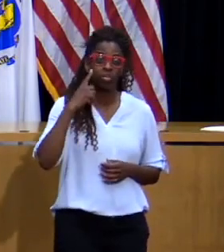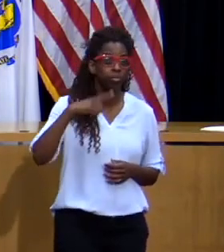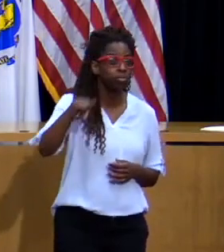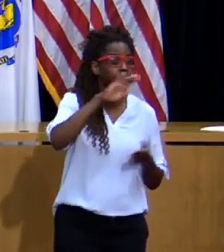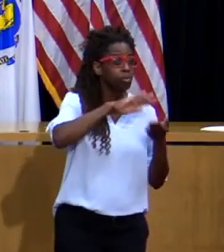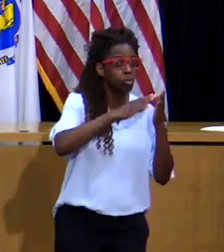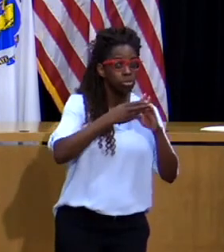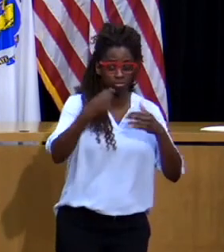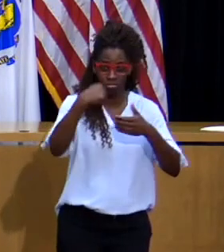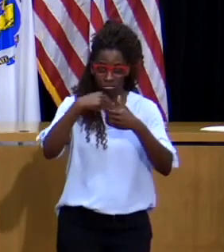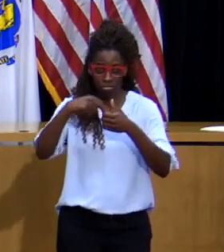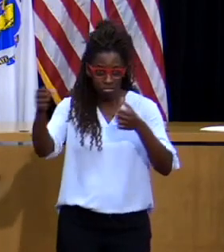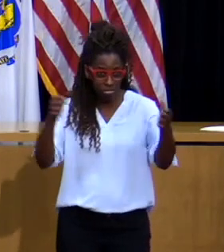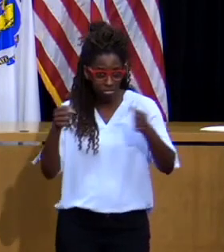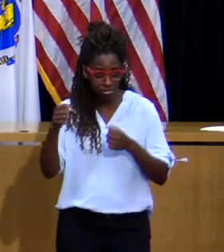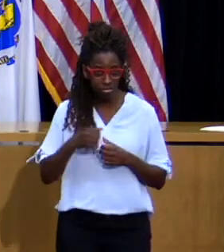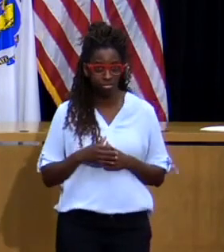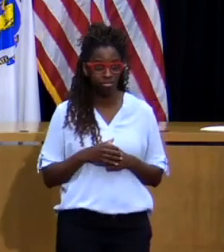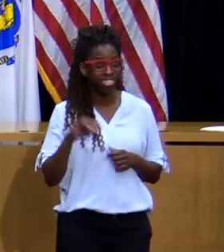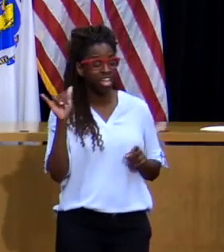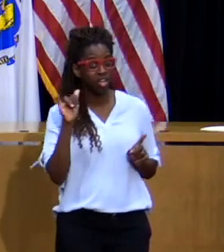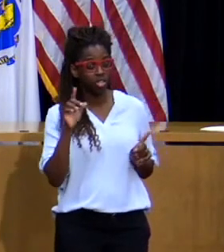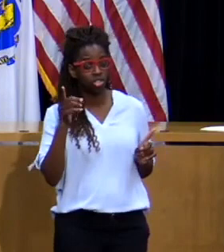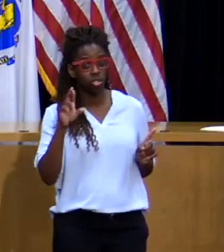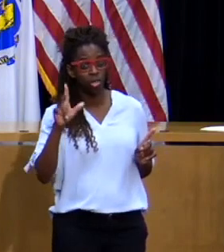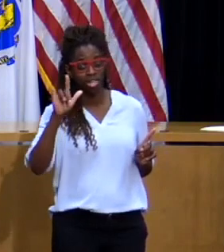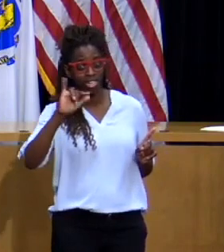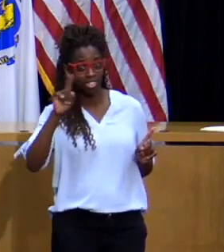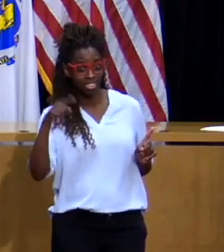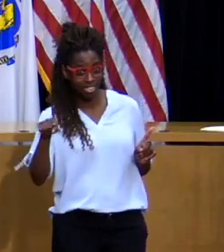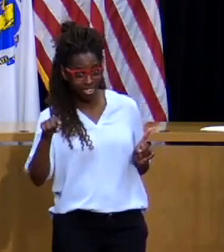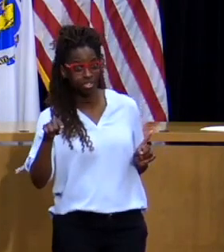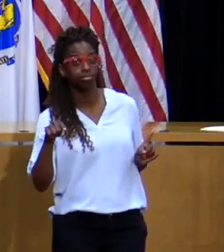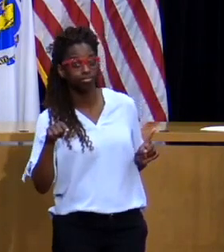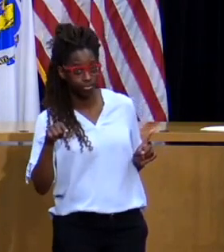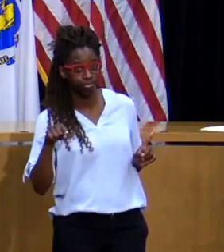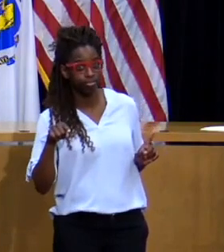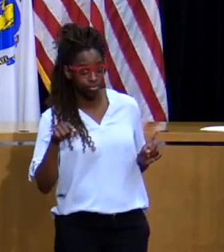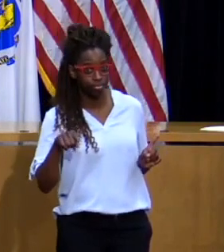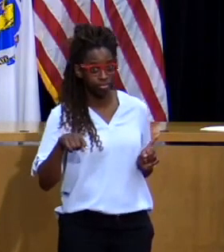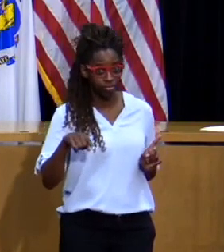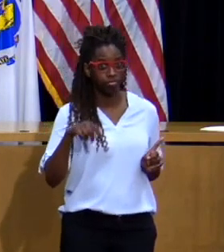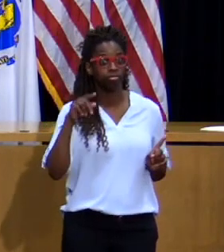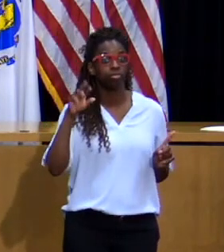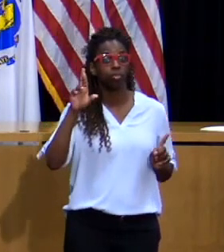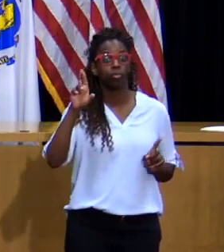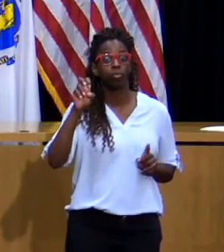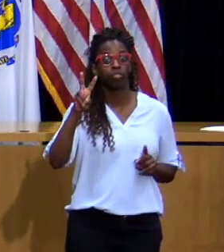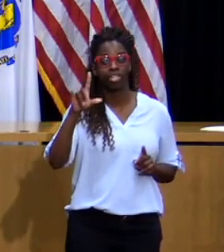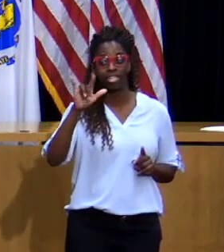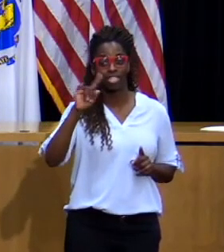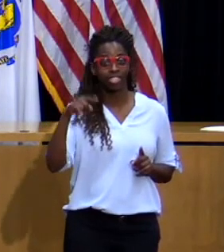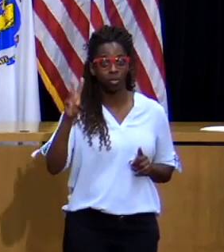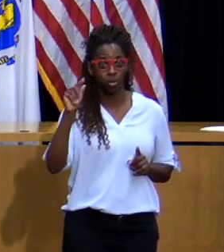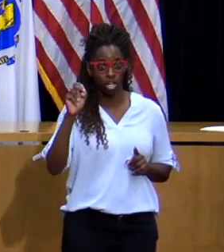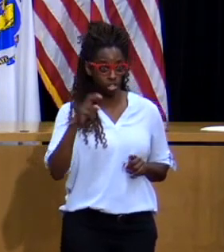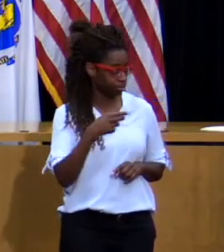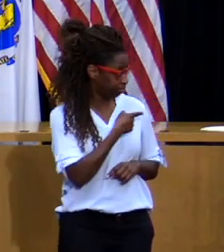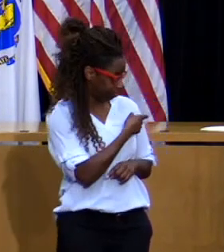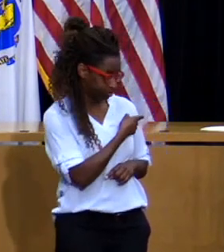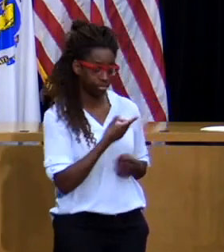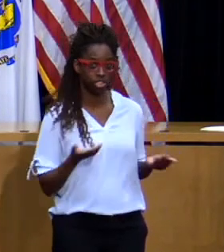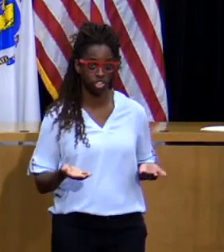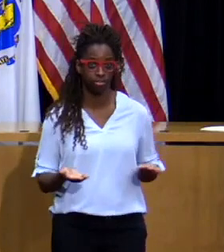Dr. Liz Walker, Reverend, lend their voice and help us throughout this process. We